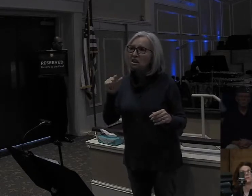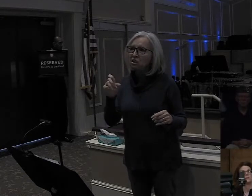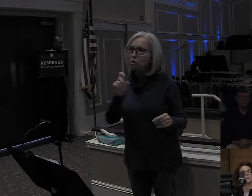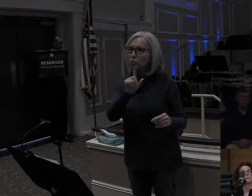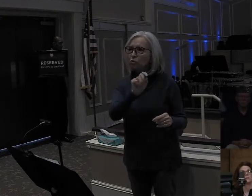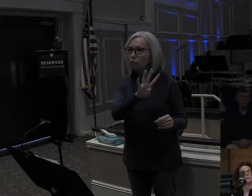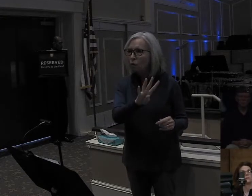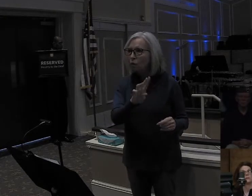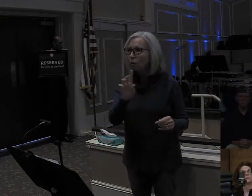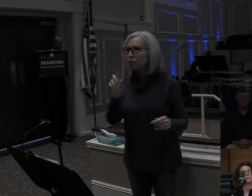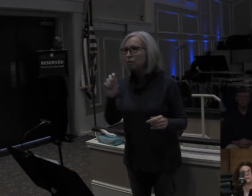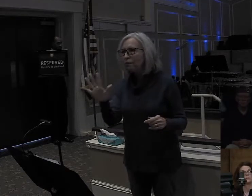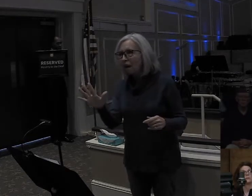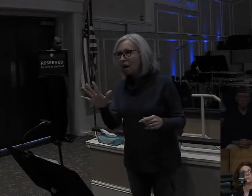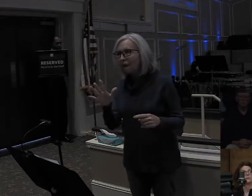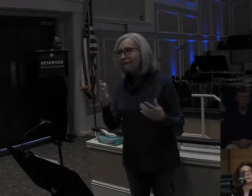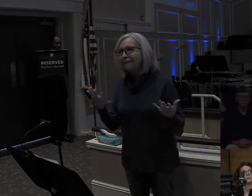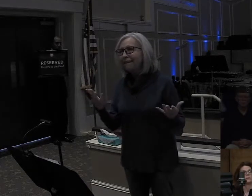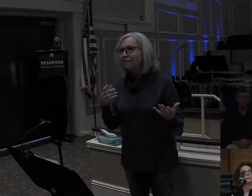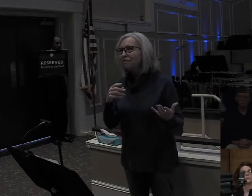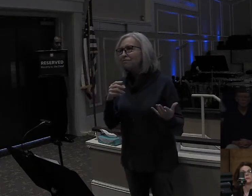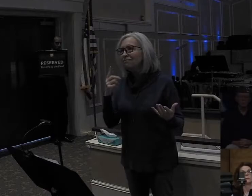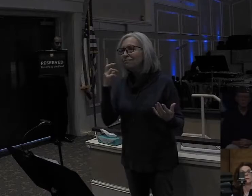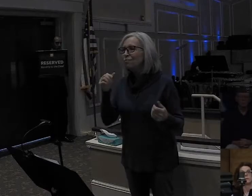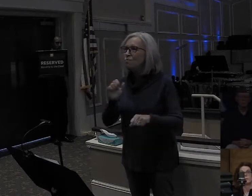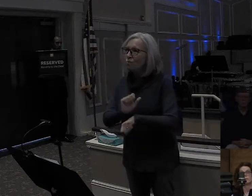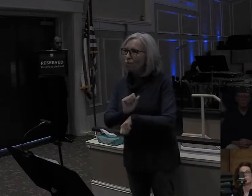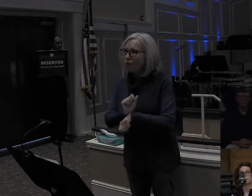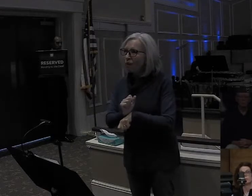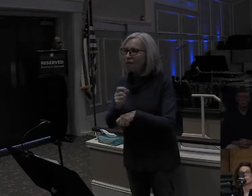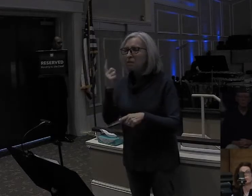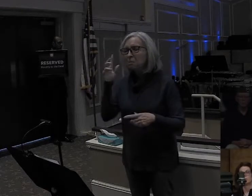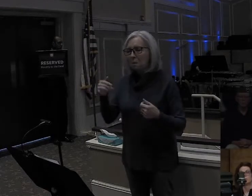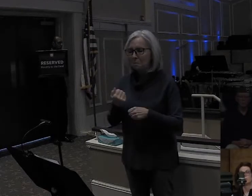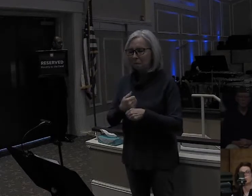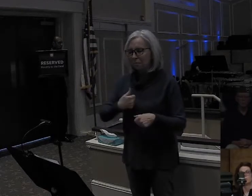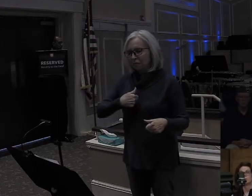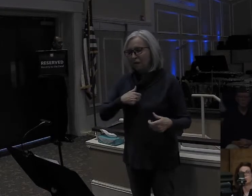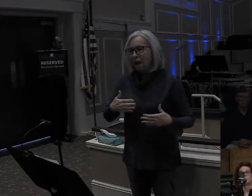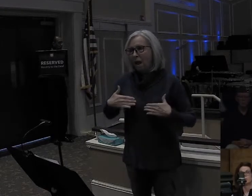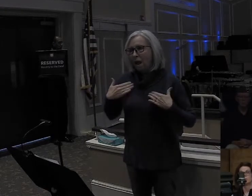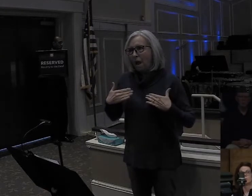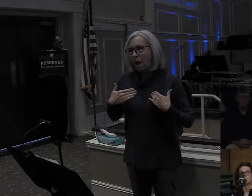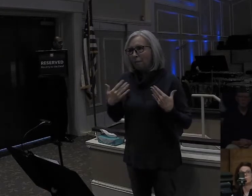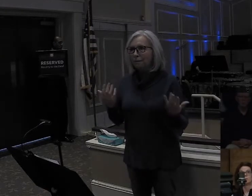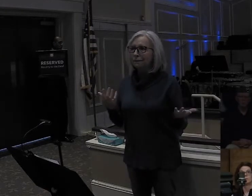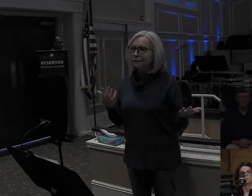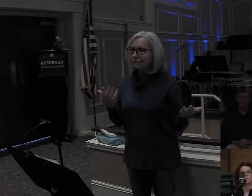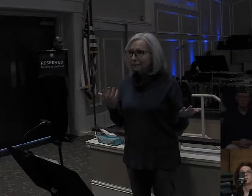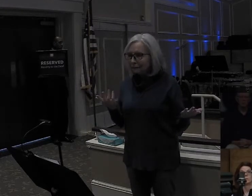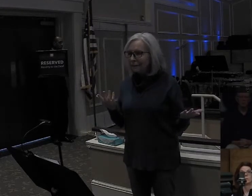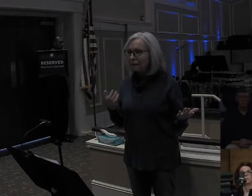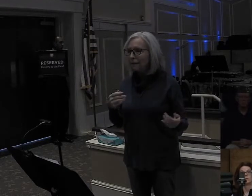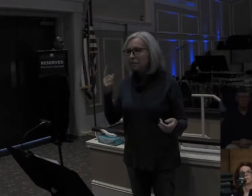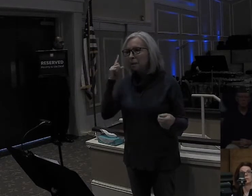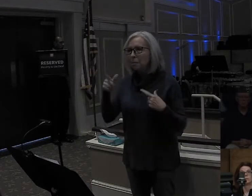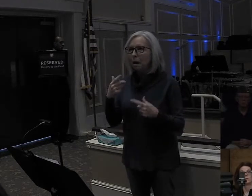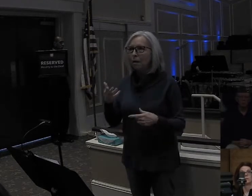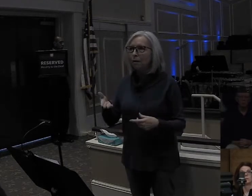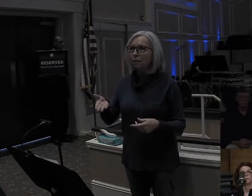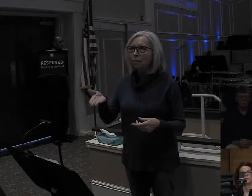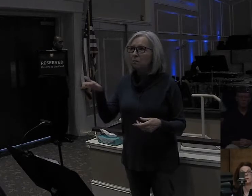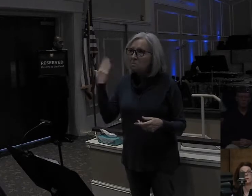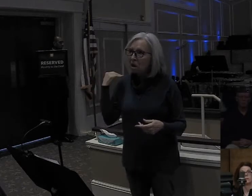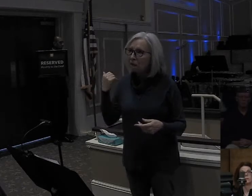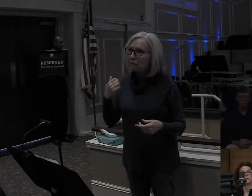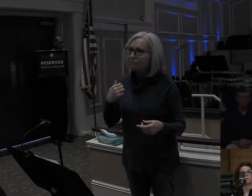in a job that he just thinks that making more money is going to make him happy. He's probably got regrets because of past relationships, because of substance abuse,